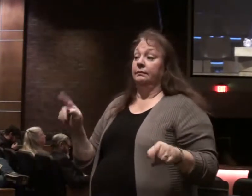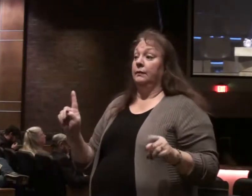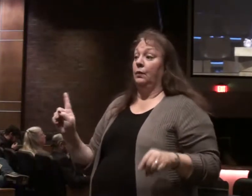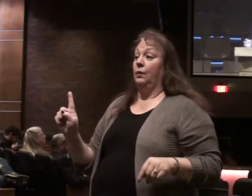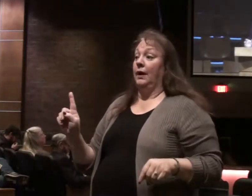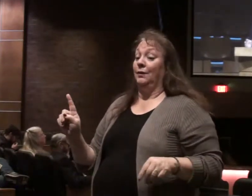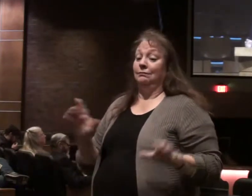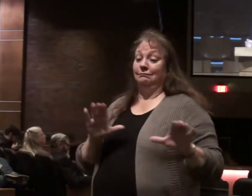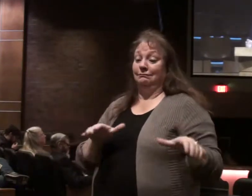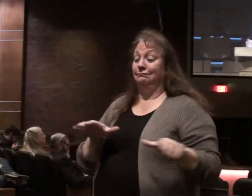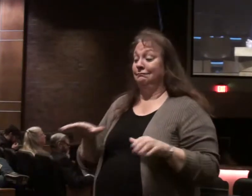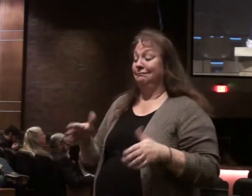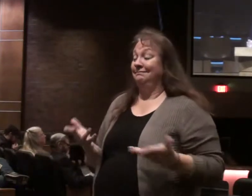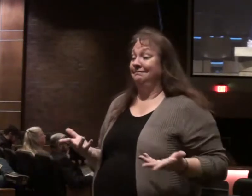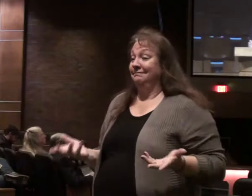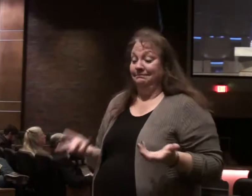in